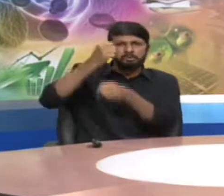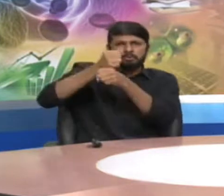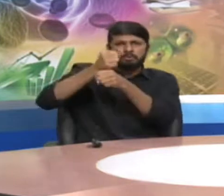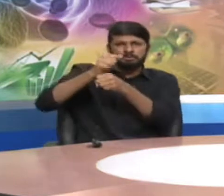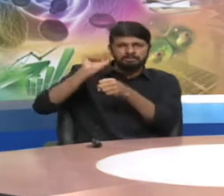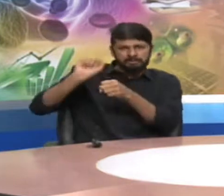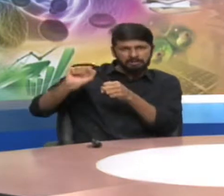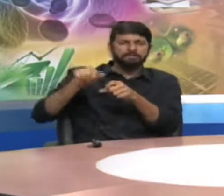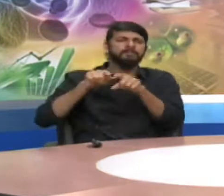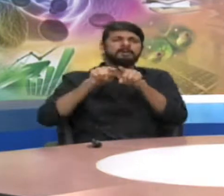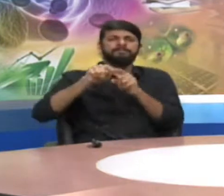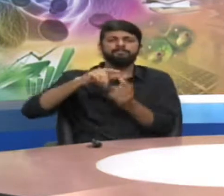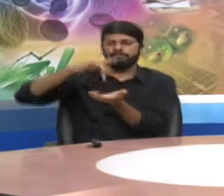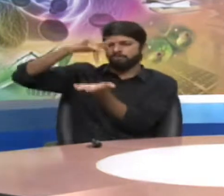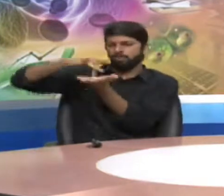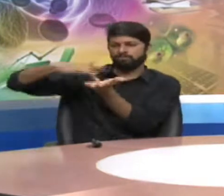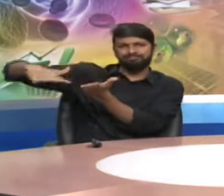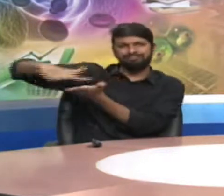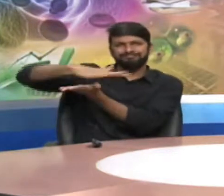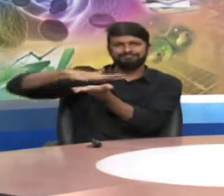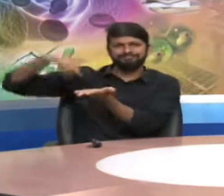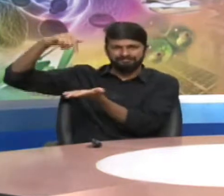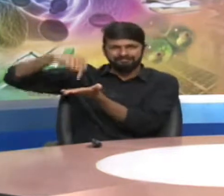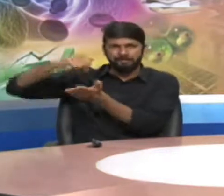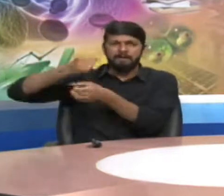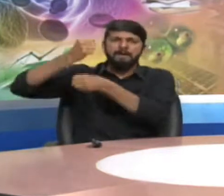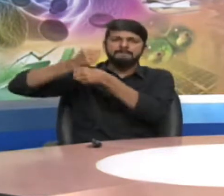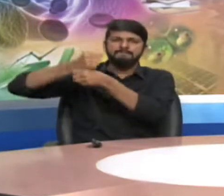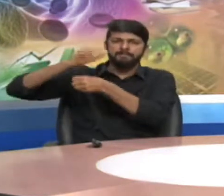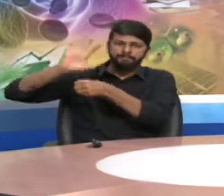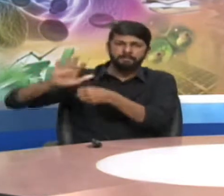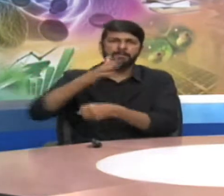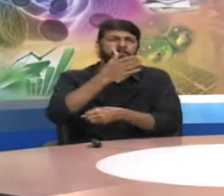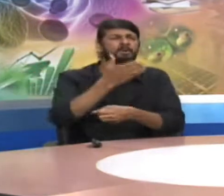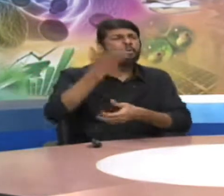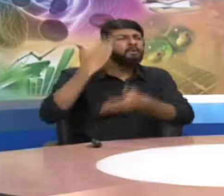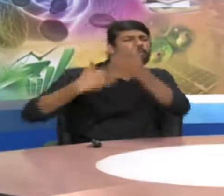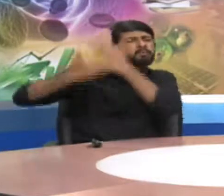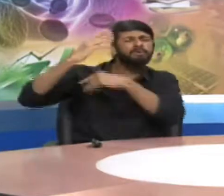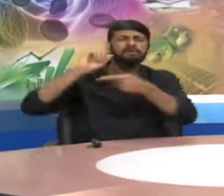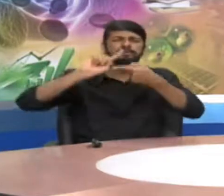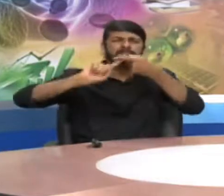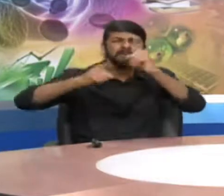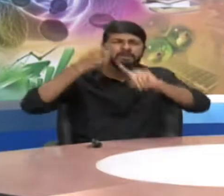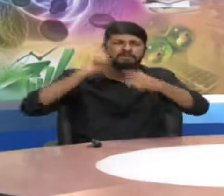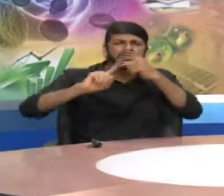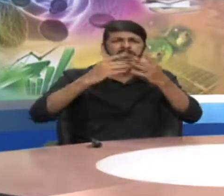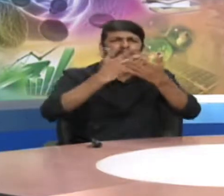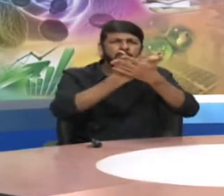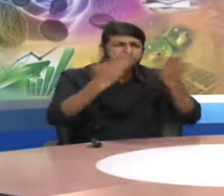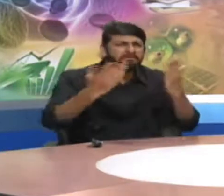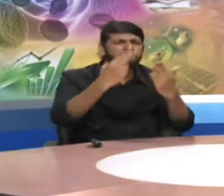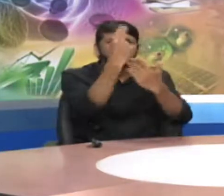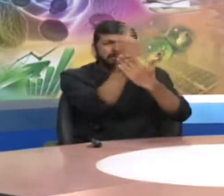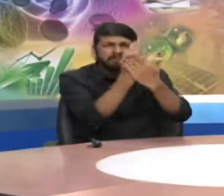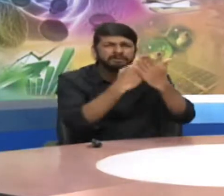Archaeological Survey of India, responsible for research, conservation and protection